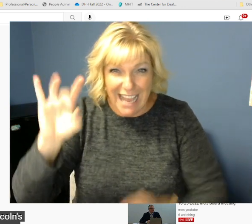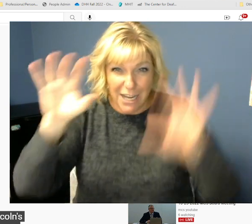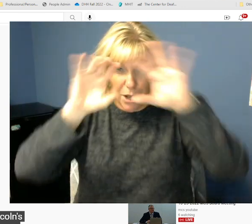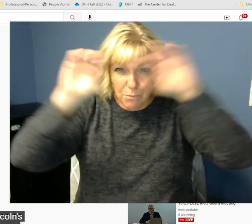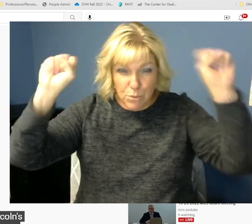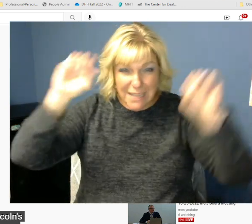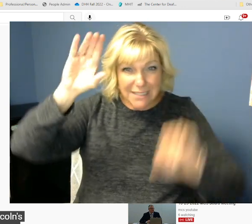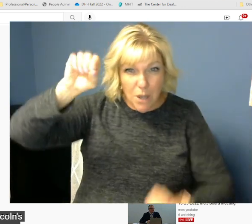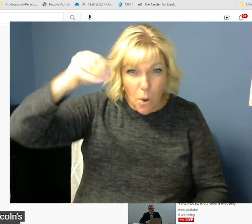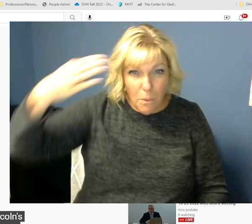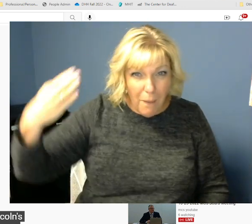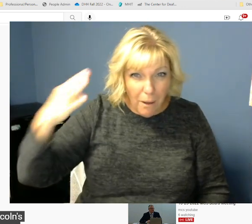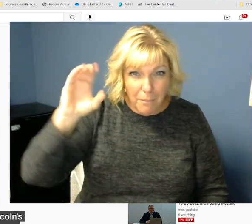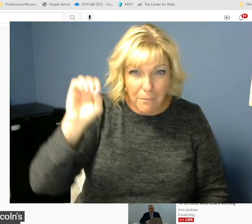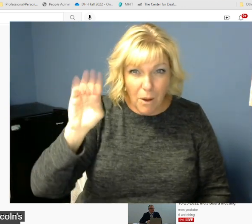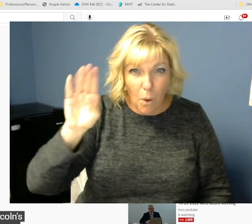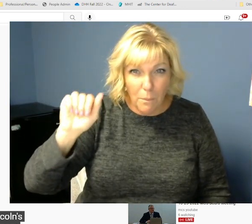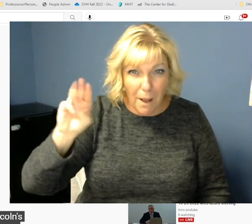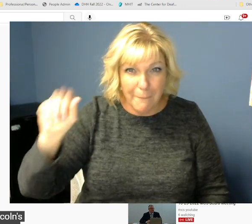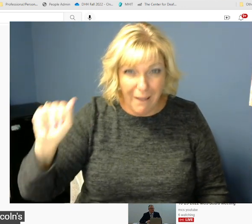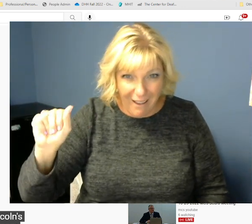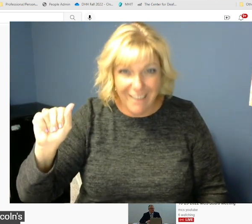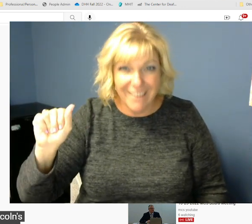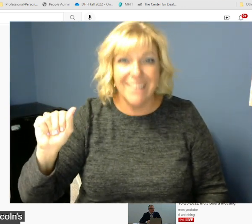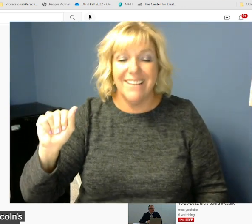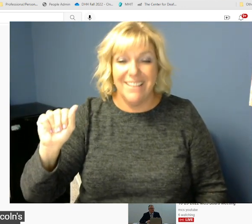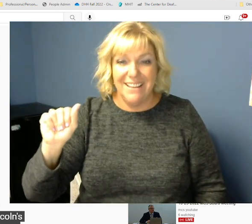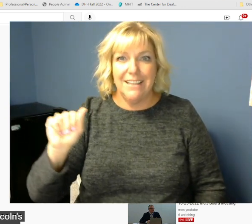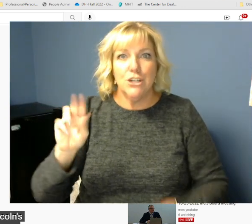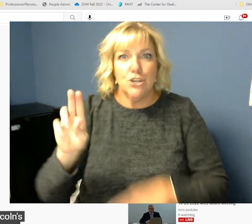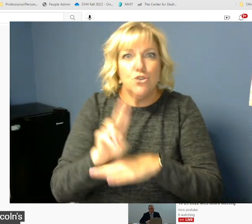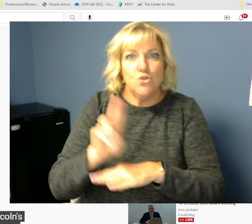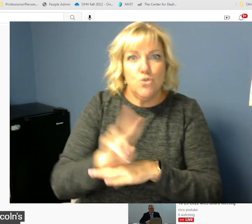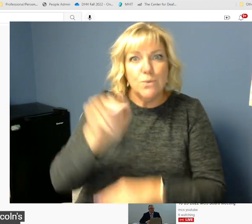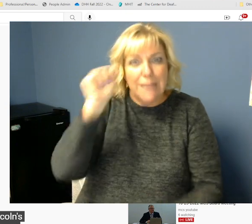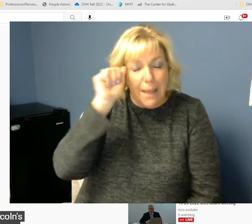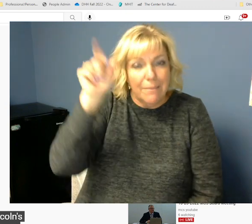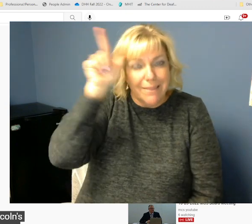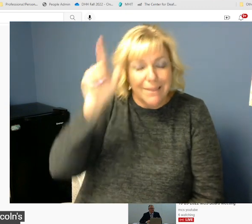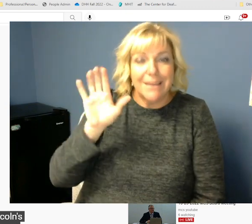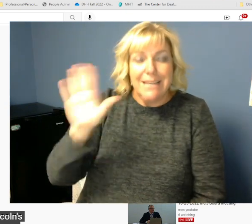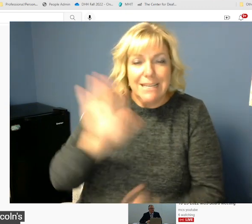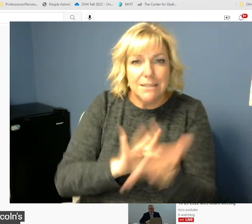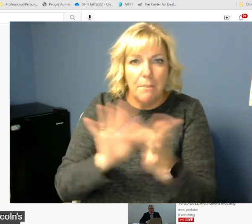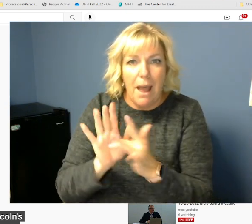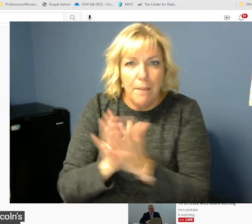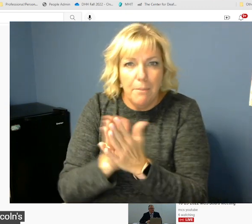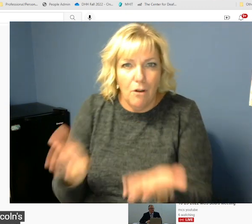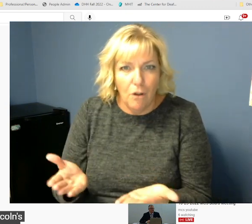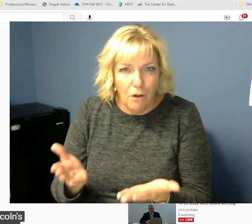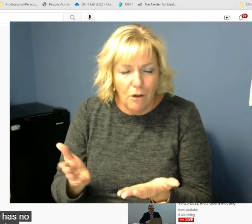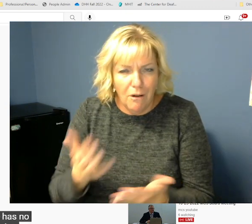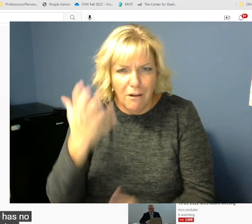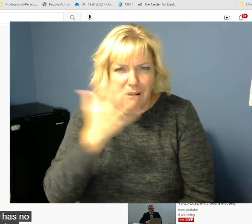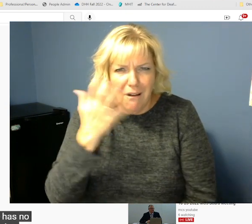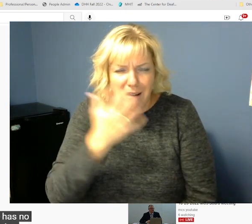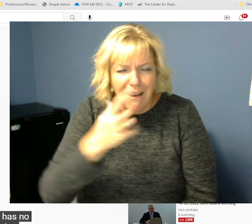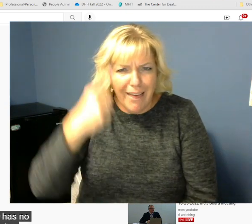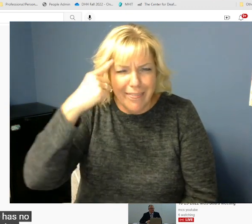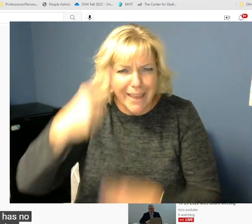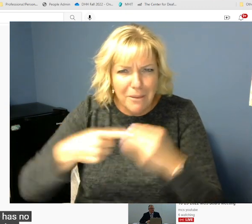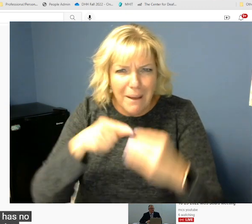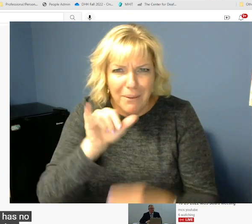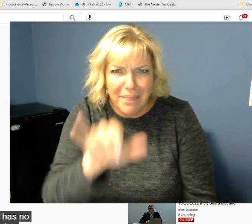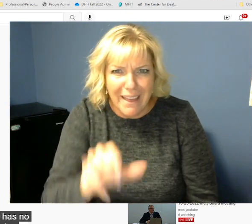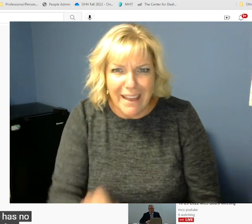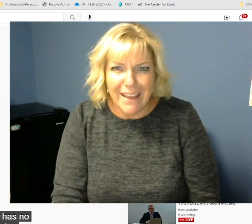in 2008, he used Abraham Lincoln's Bible. So think about that for a moment.